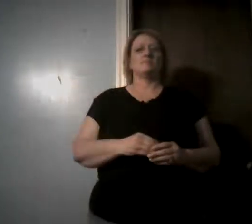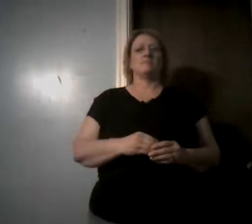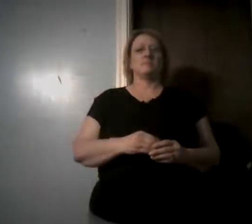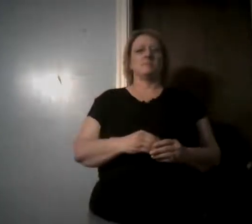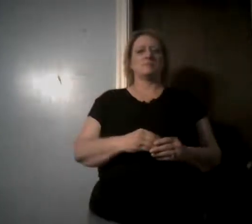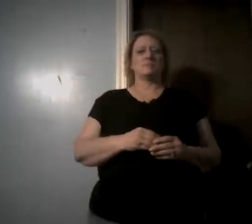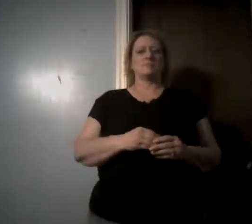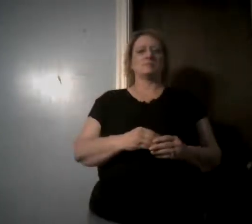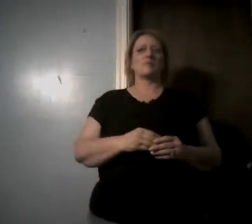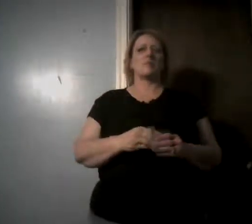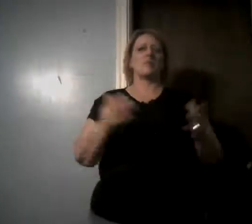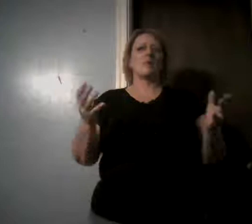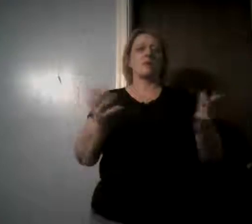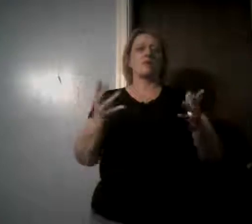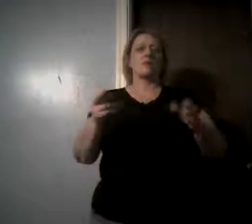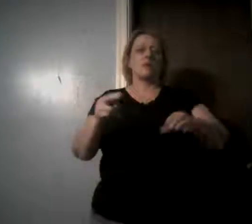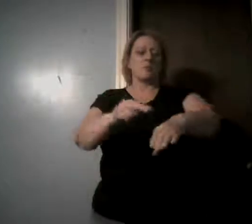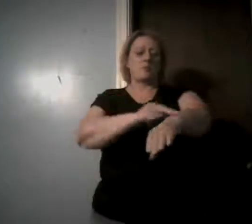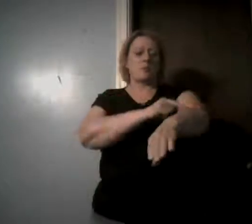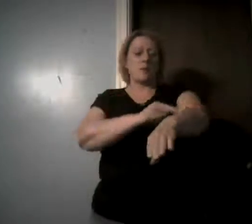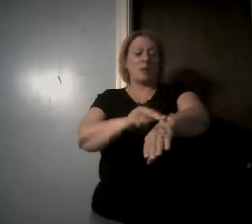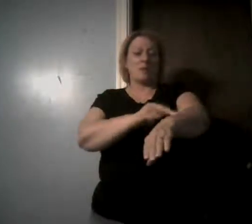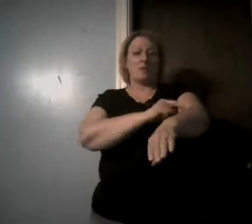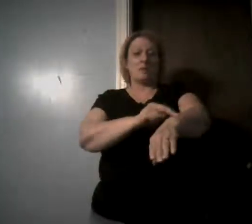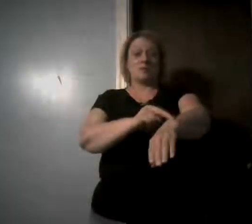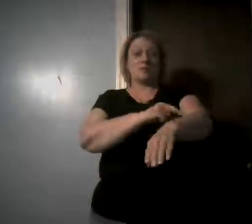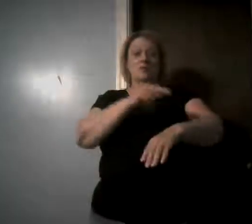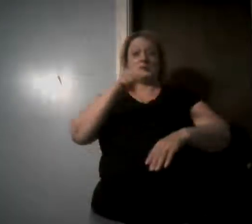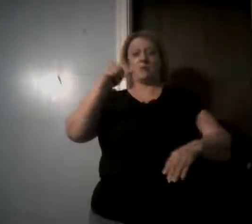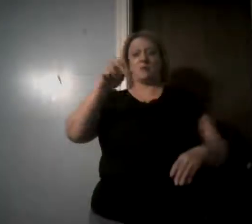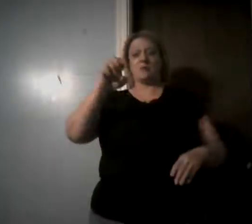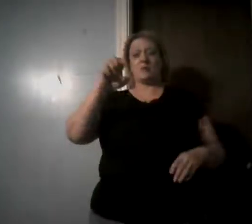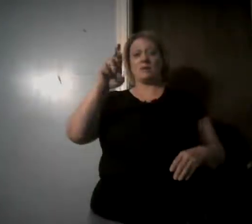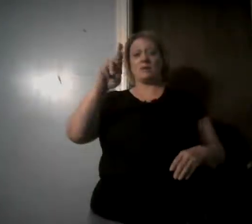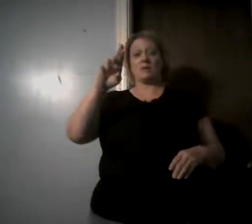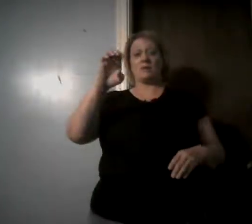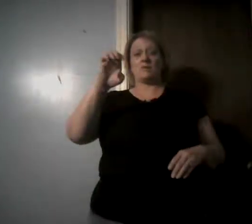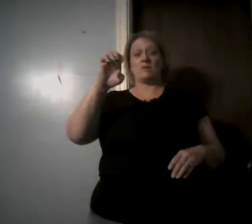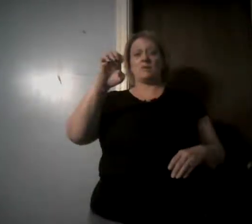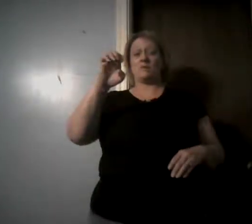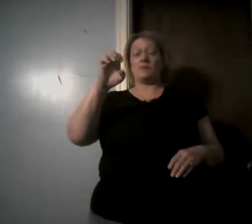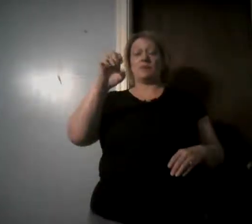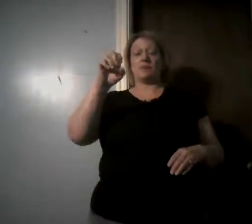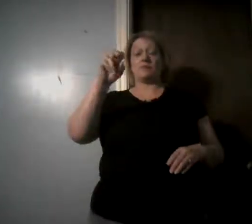It is nerve damage. The most common is diabetic neuropathy, and there are 3 different types. Hold on.